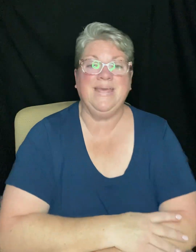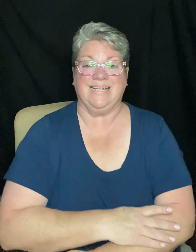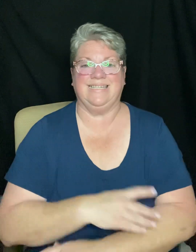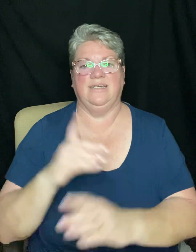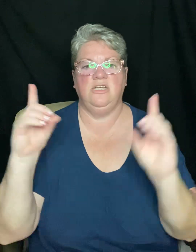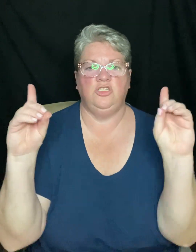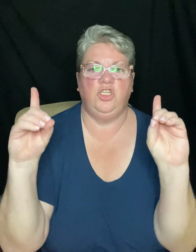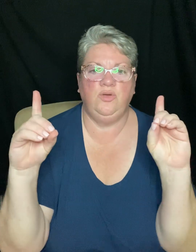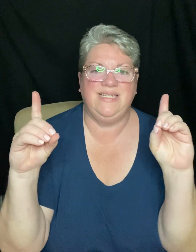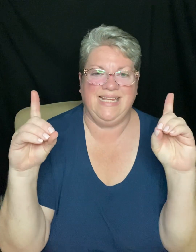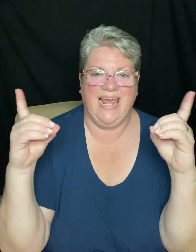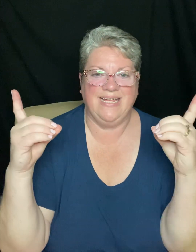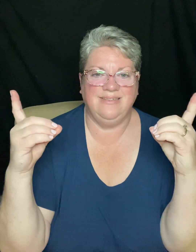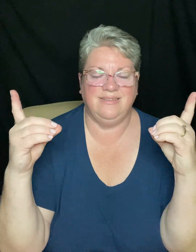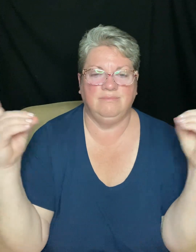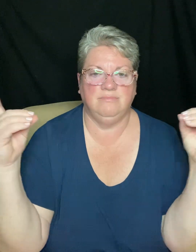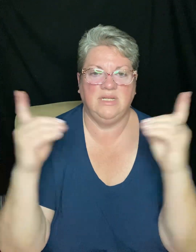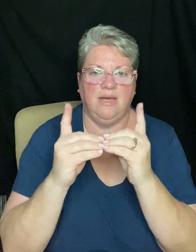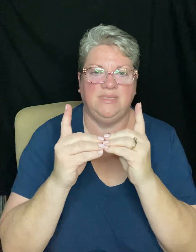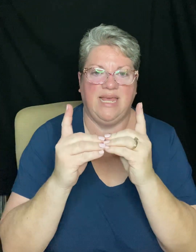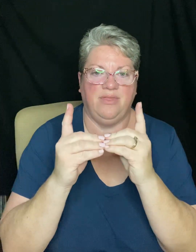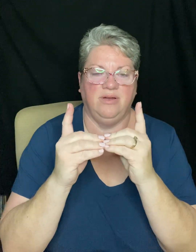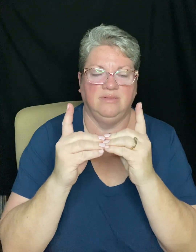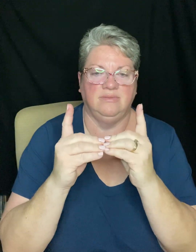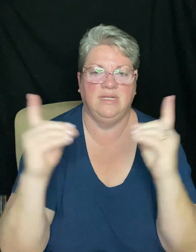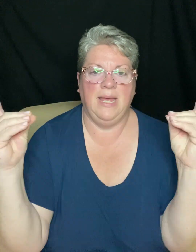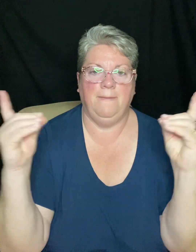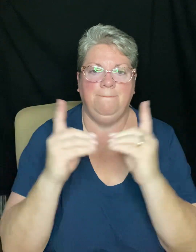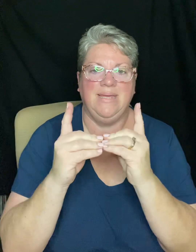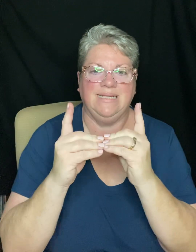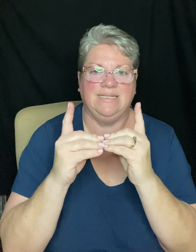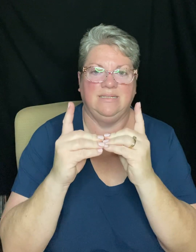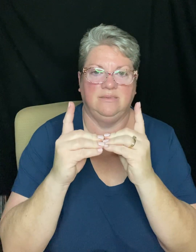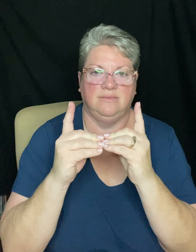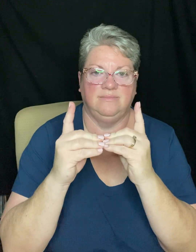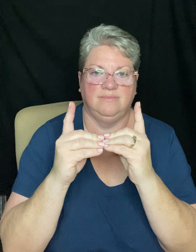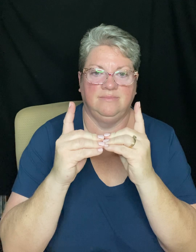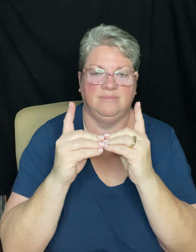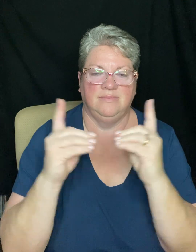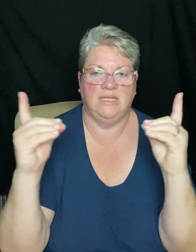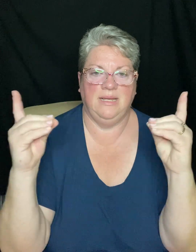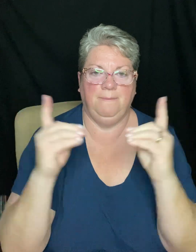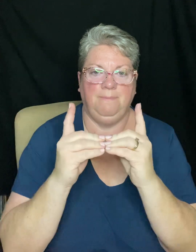Meet. 2 D hands come together. Meet. Meet.